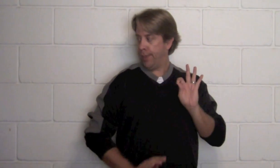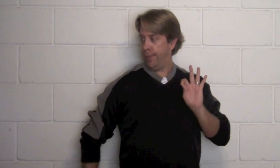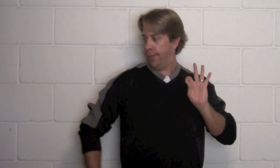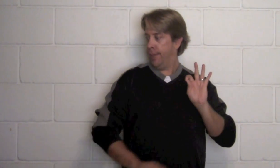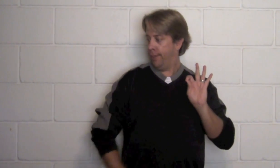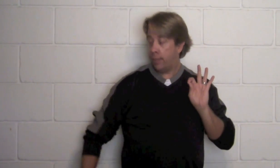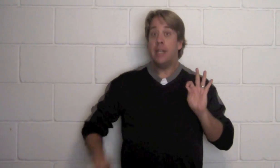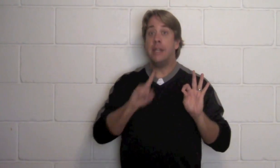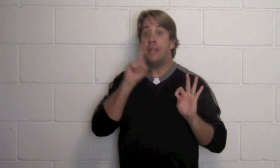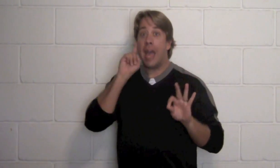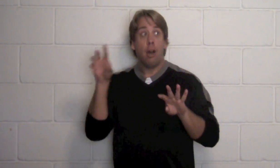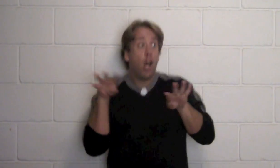Excuse me.